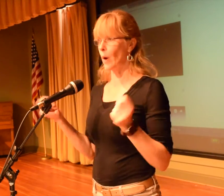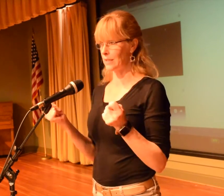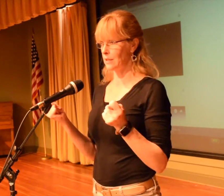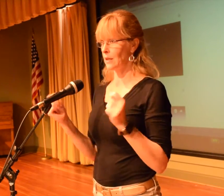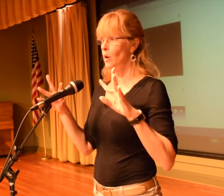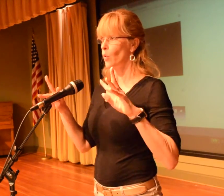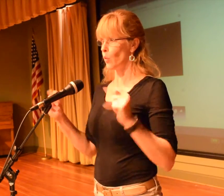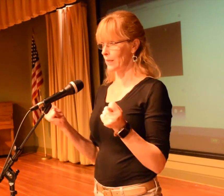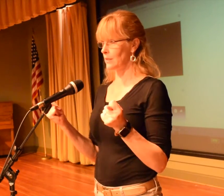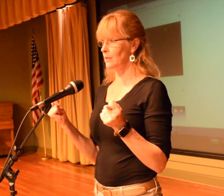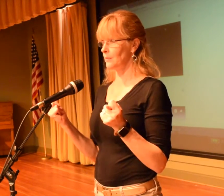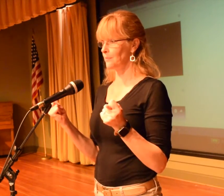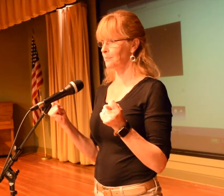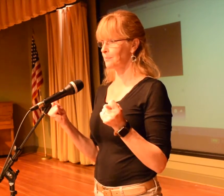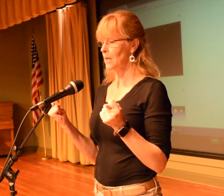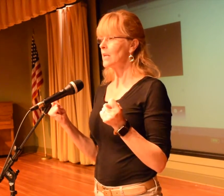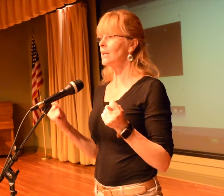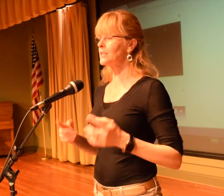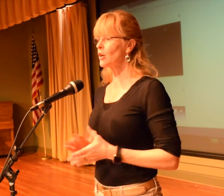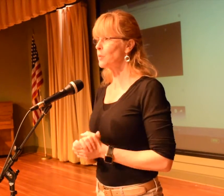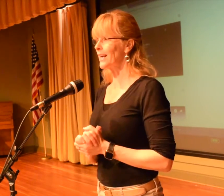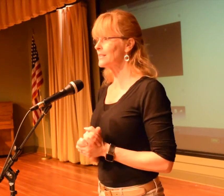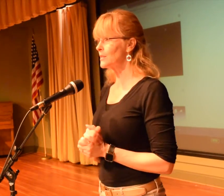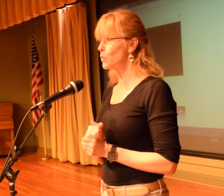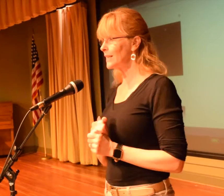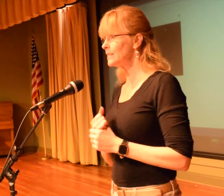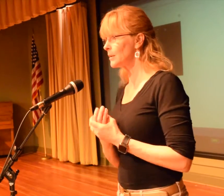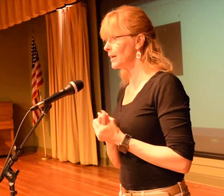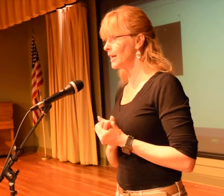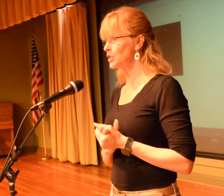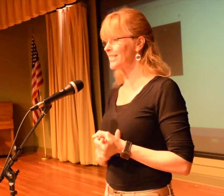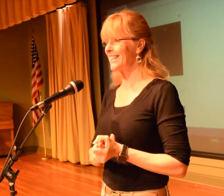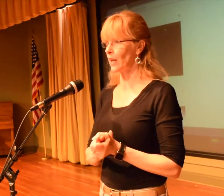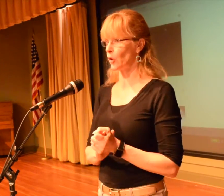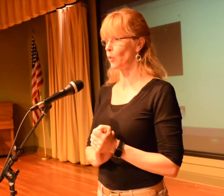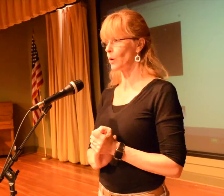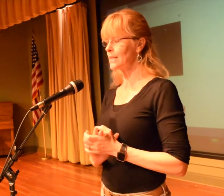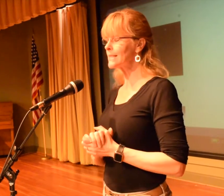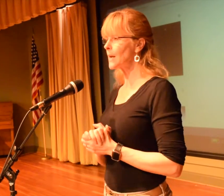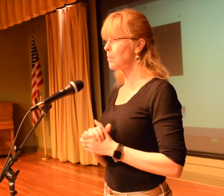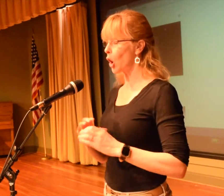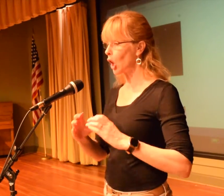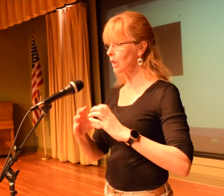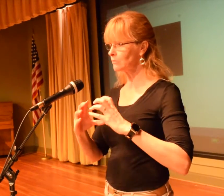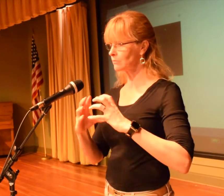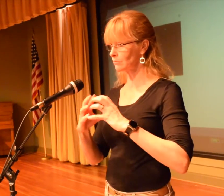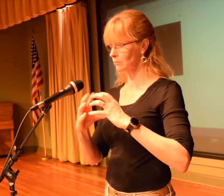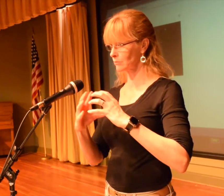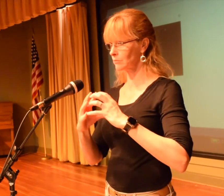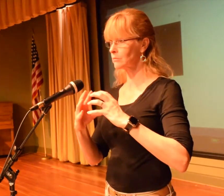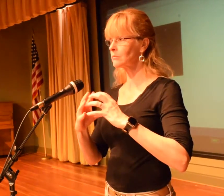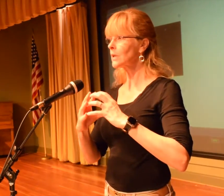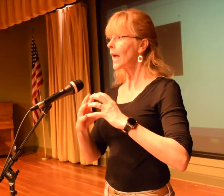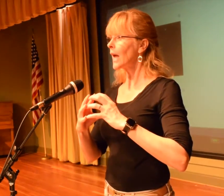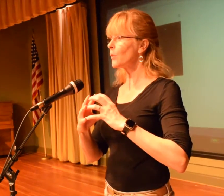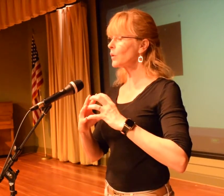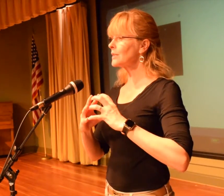What? Now let's all practice the one WH together. We're going to say ball, and we're going to